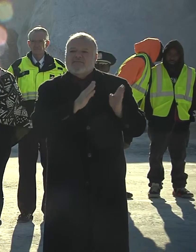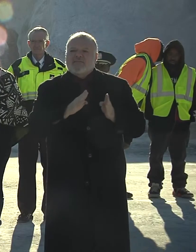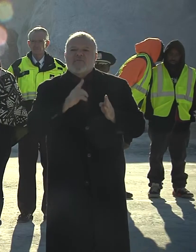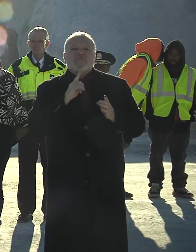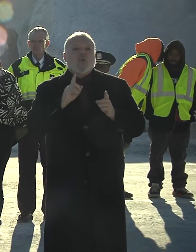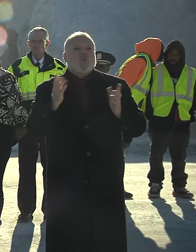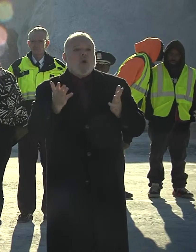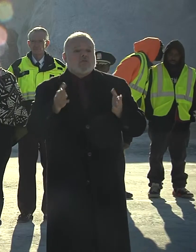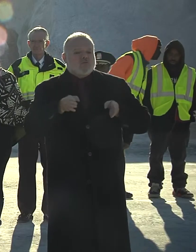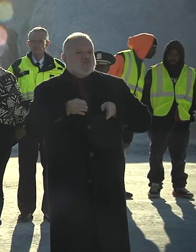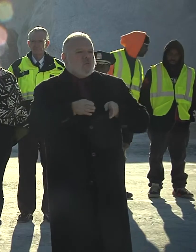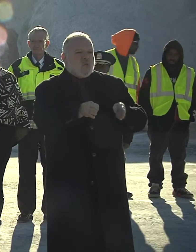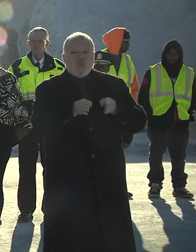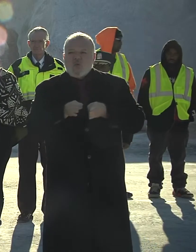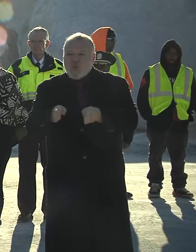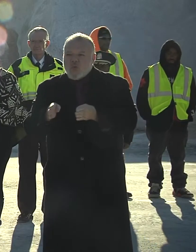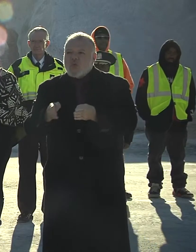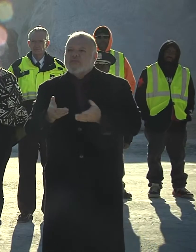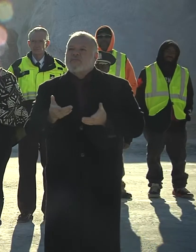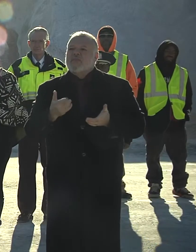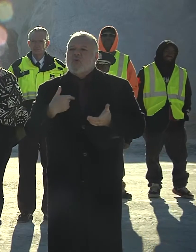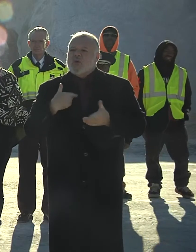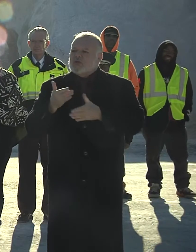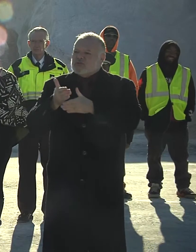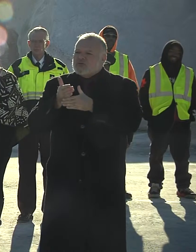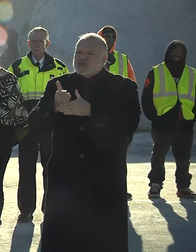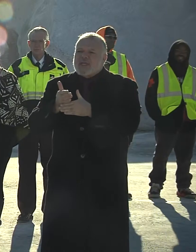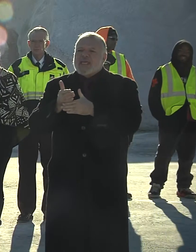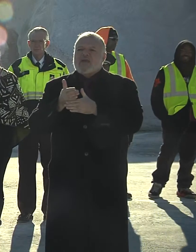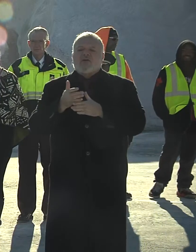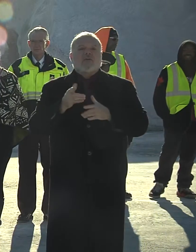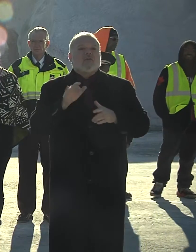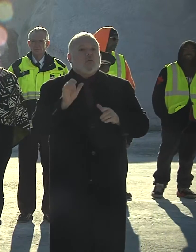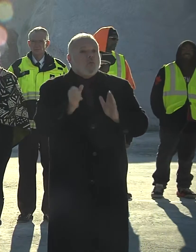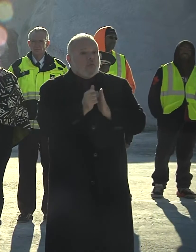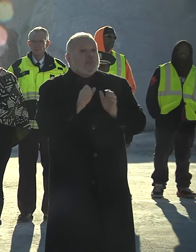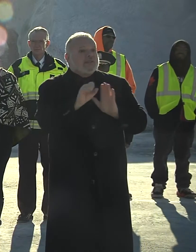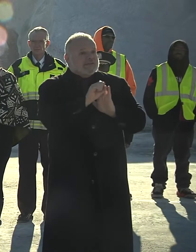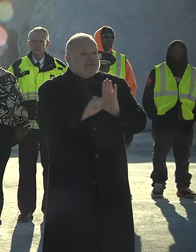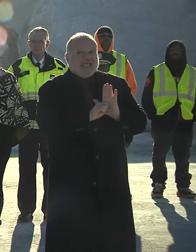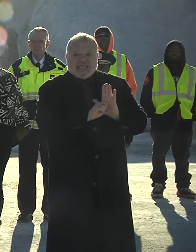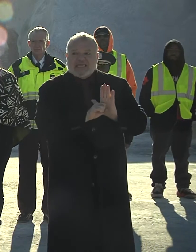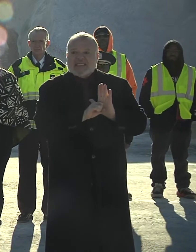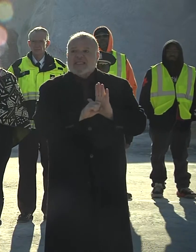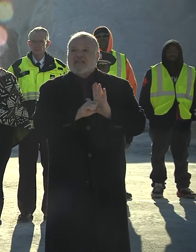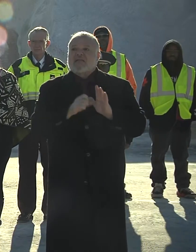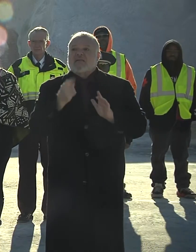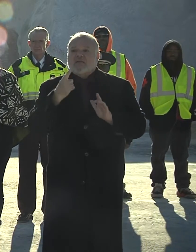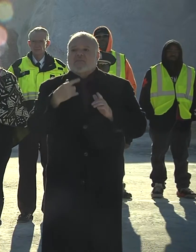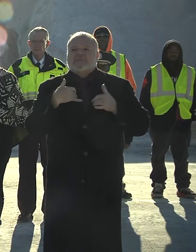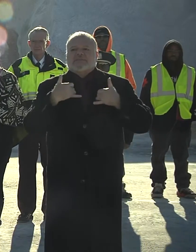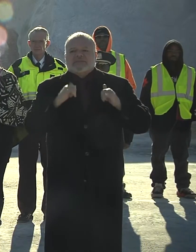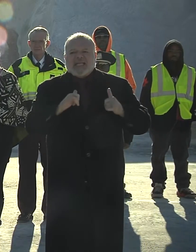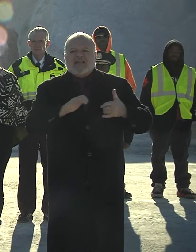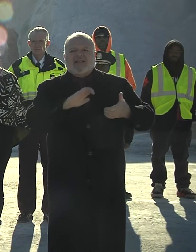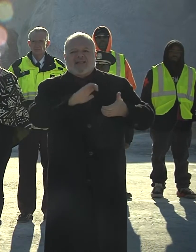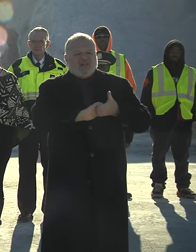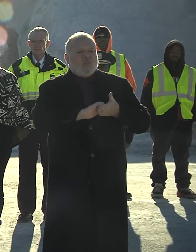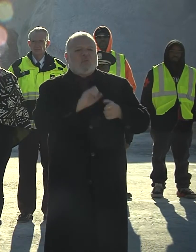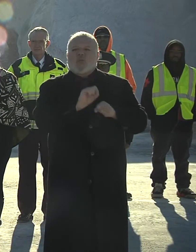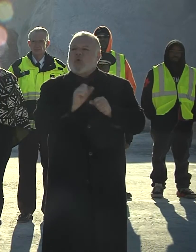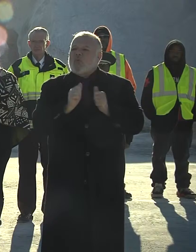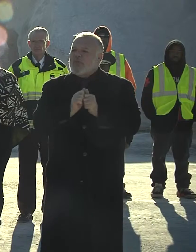in fact are under shared or state jurisdiction, so that even ahead of time we're coordinating, and I